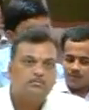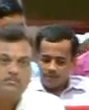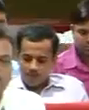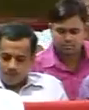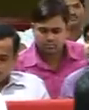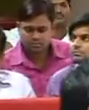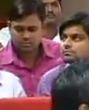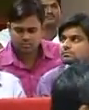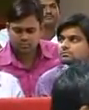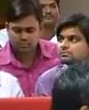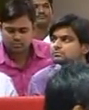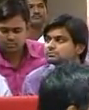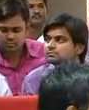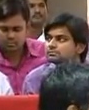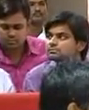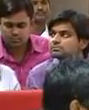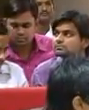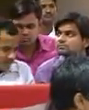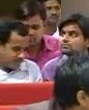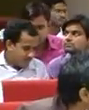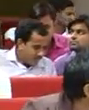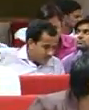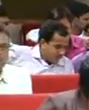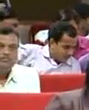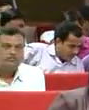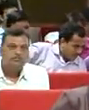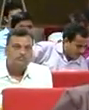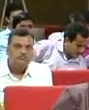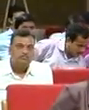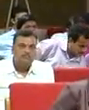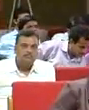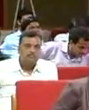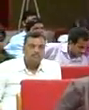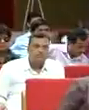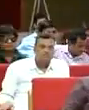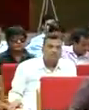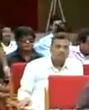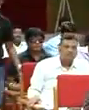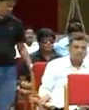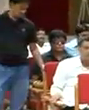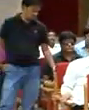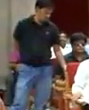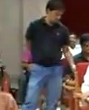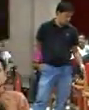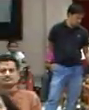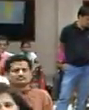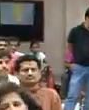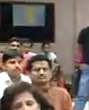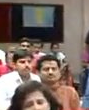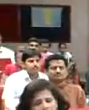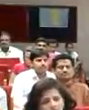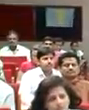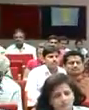really included people with impairments even, the impairment and the barriers are almost